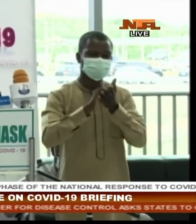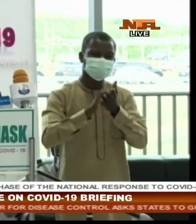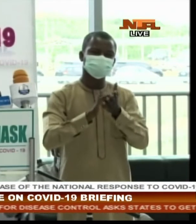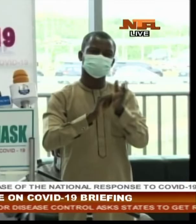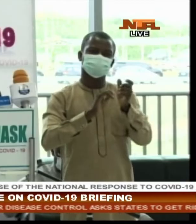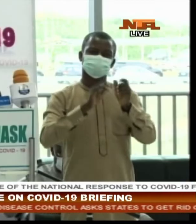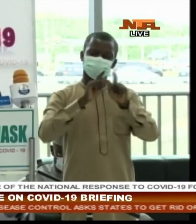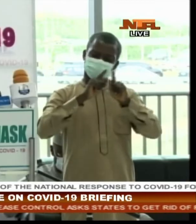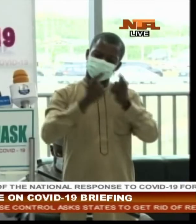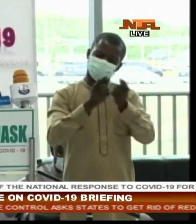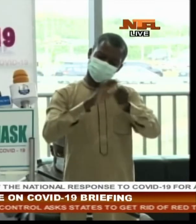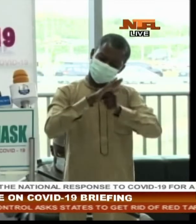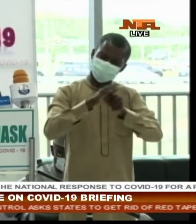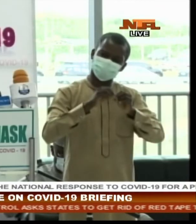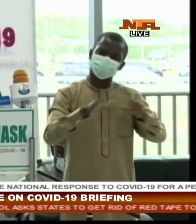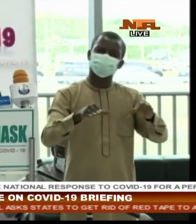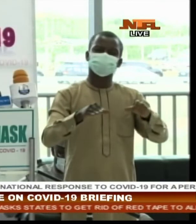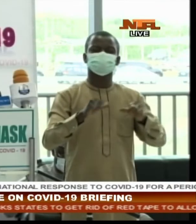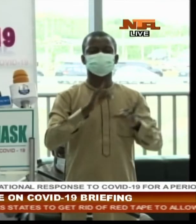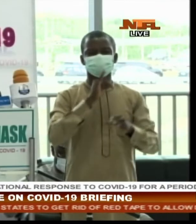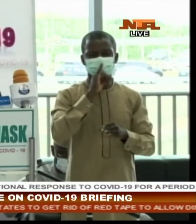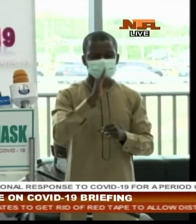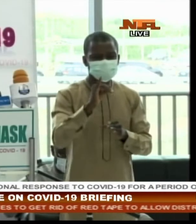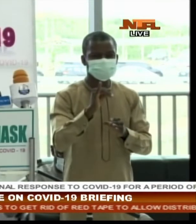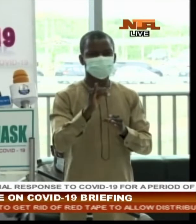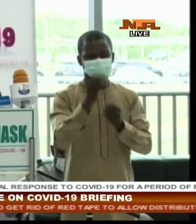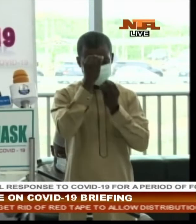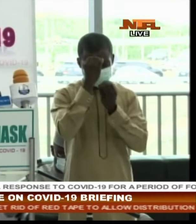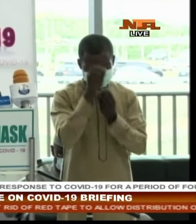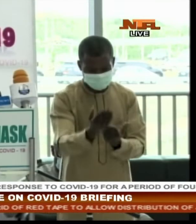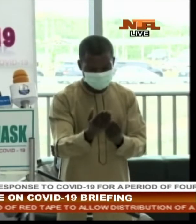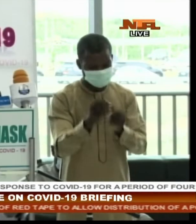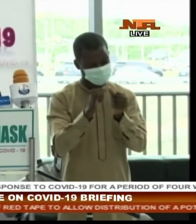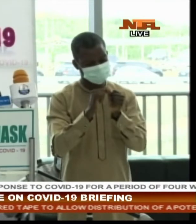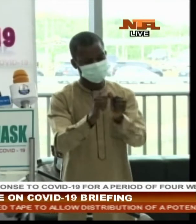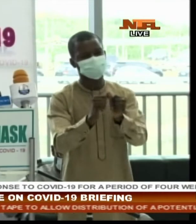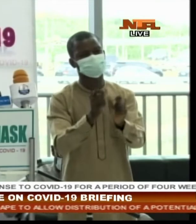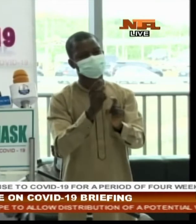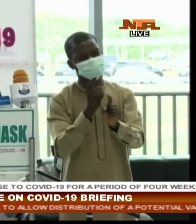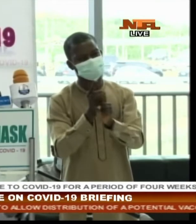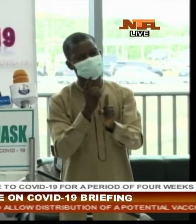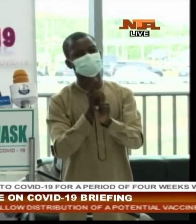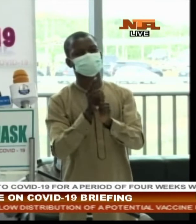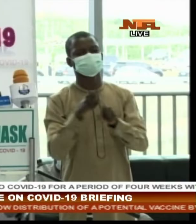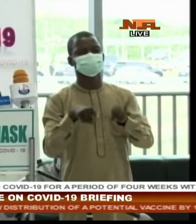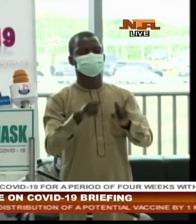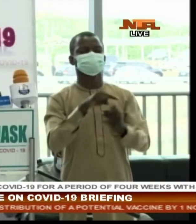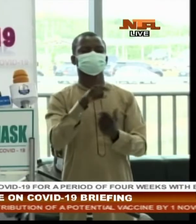for compliance continue to be effective during this period.